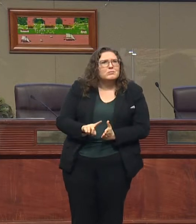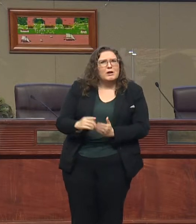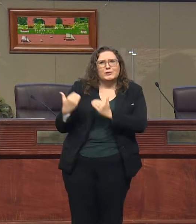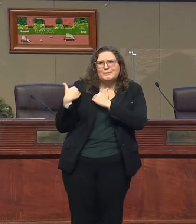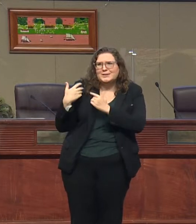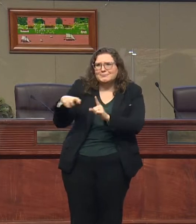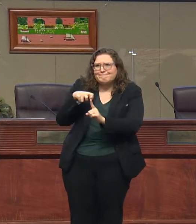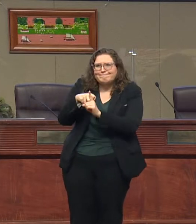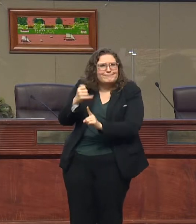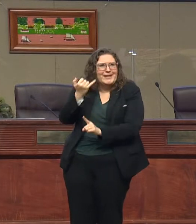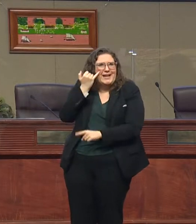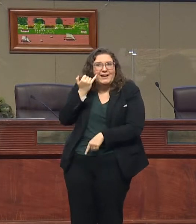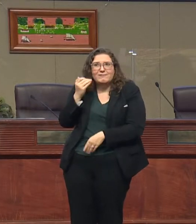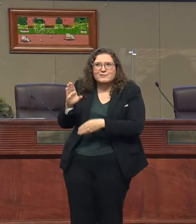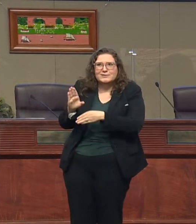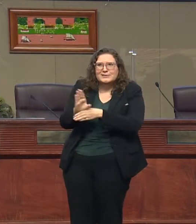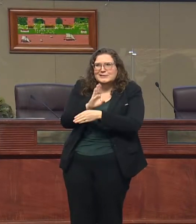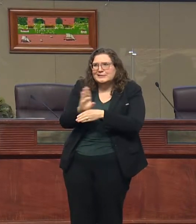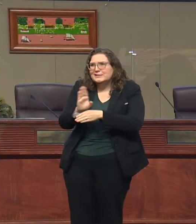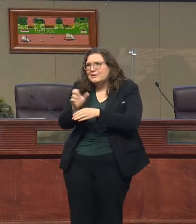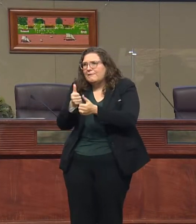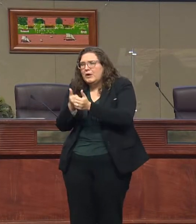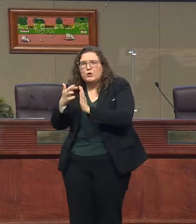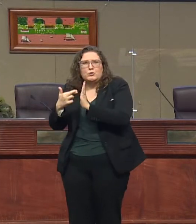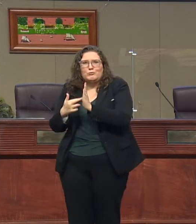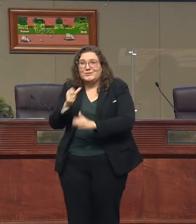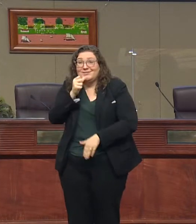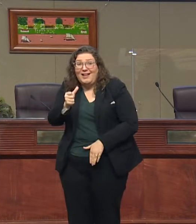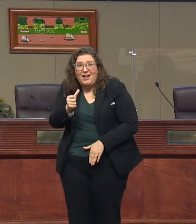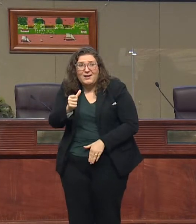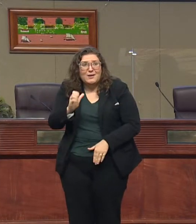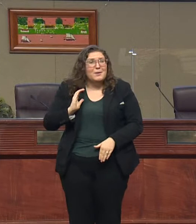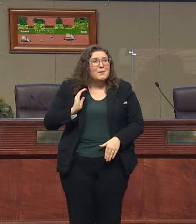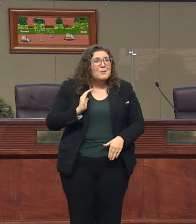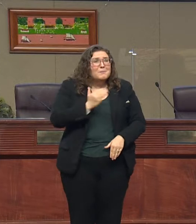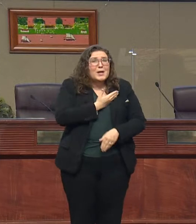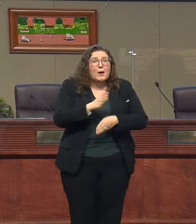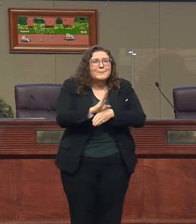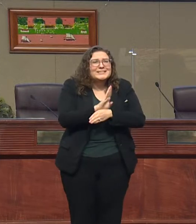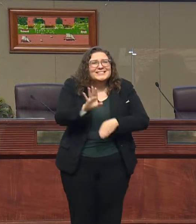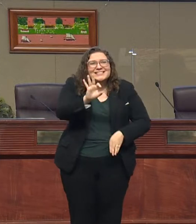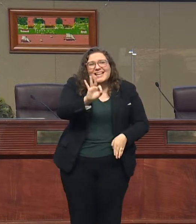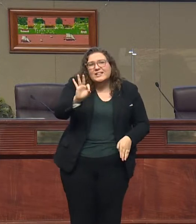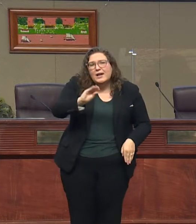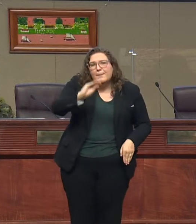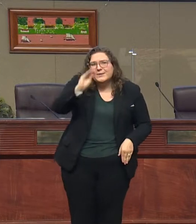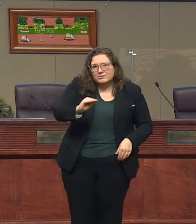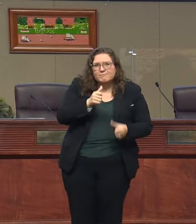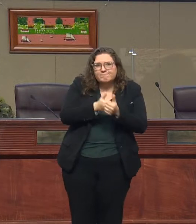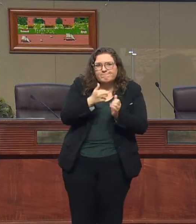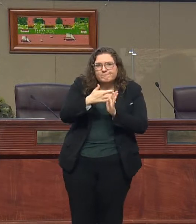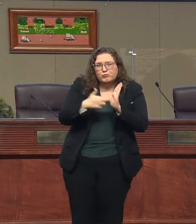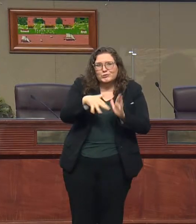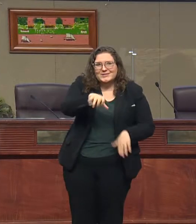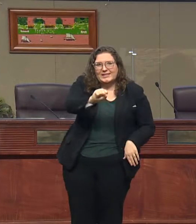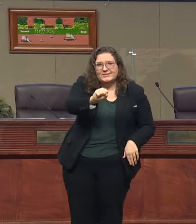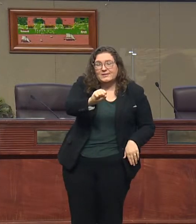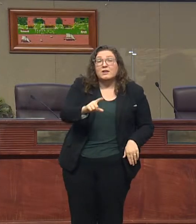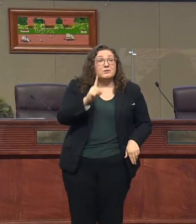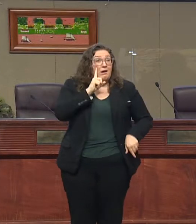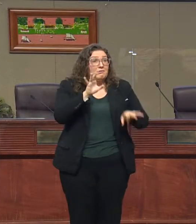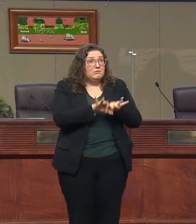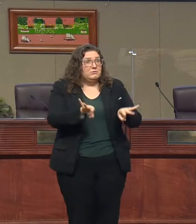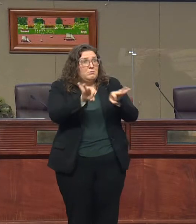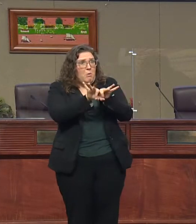there. So I believe that that is important as we move forward with the rate of vaccinations going